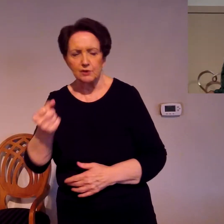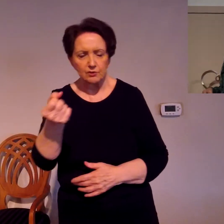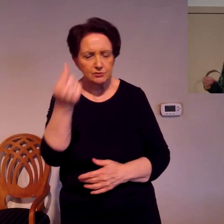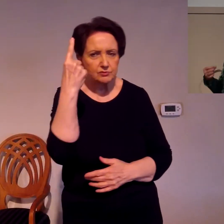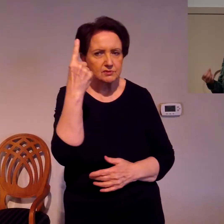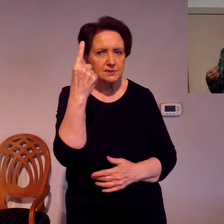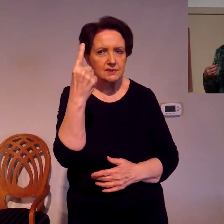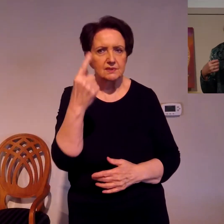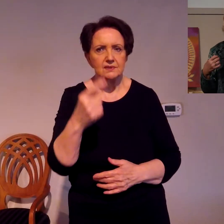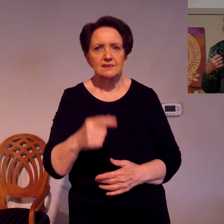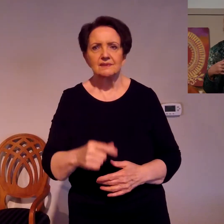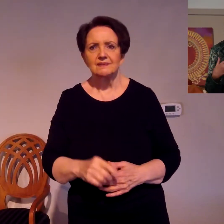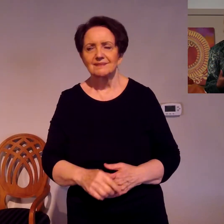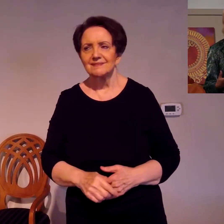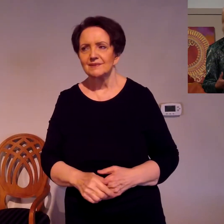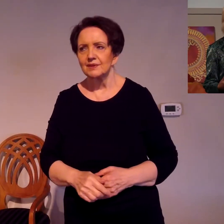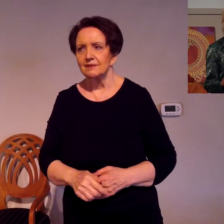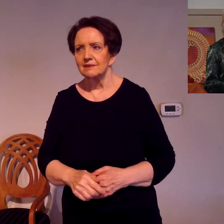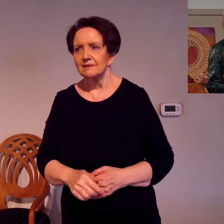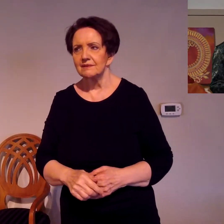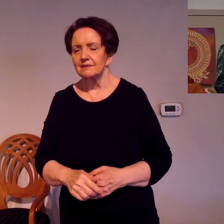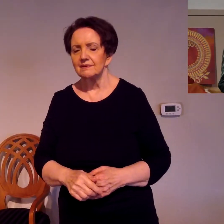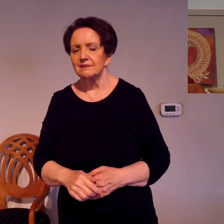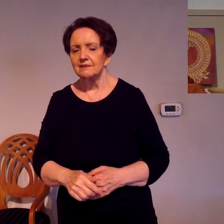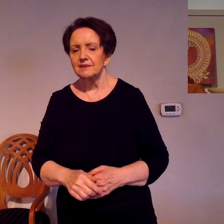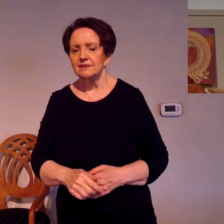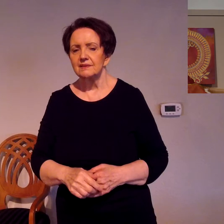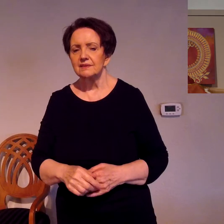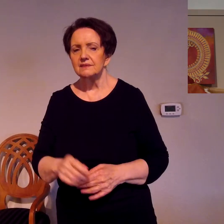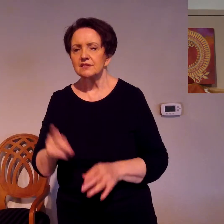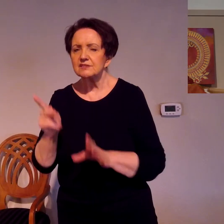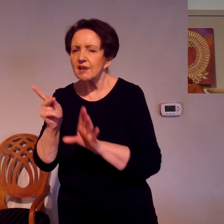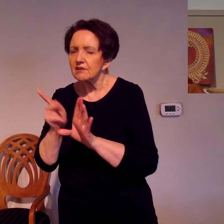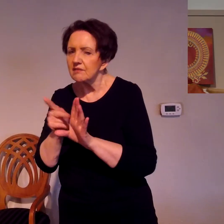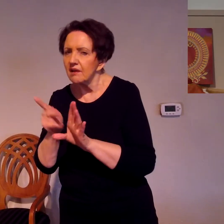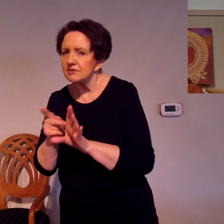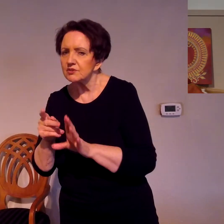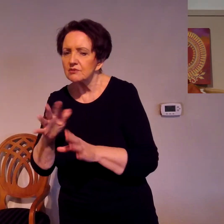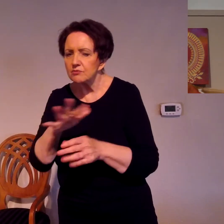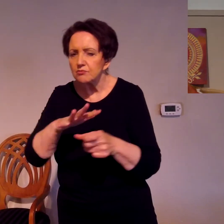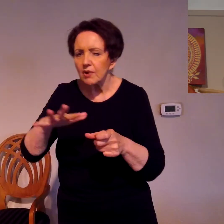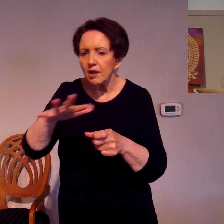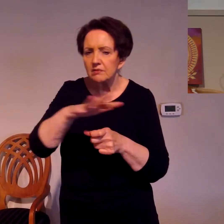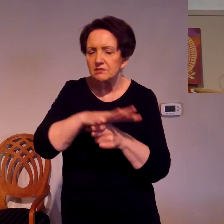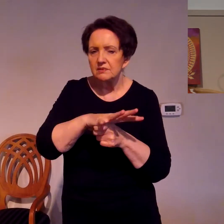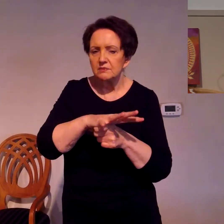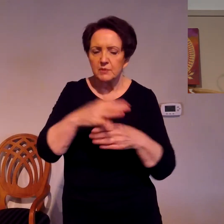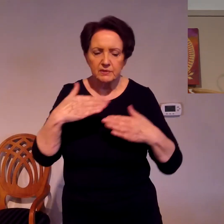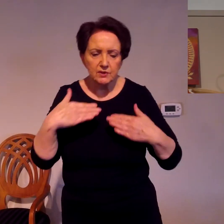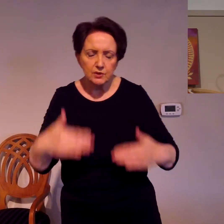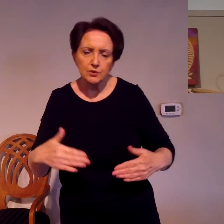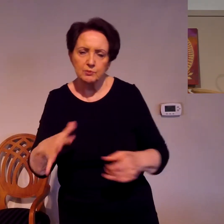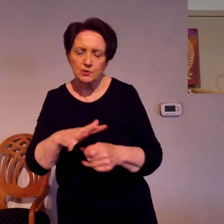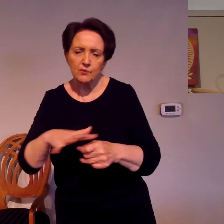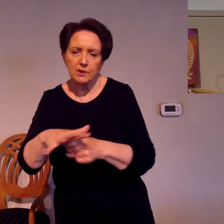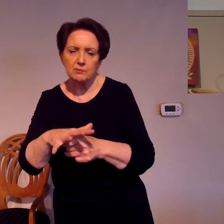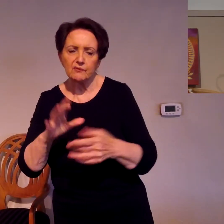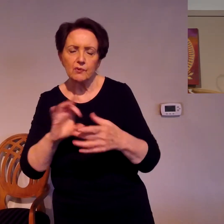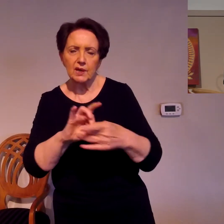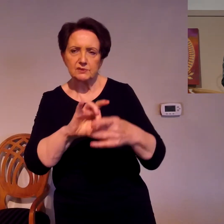understanding in this very psychological realm and human realm of our